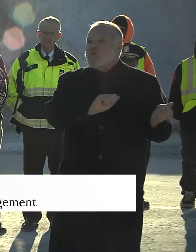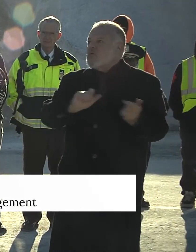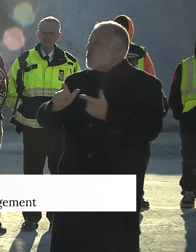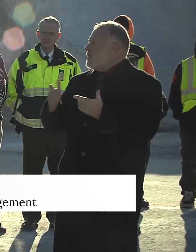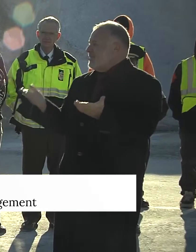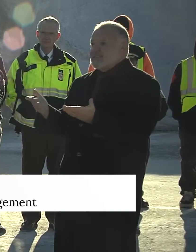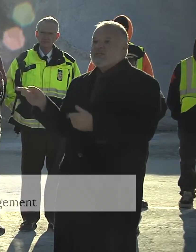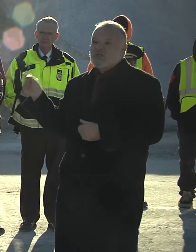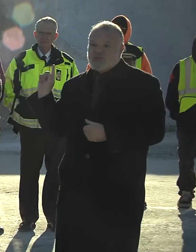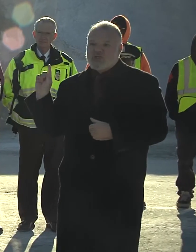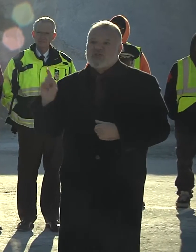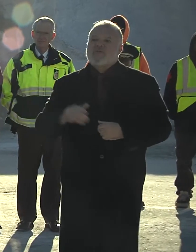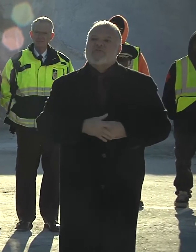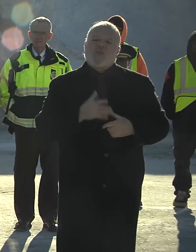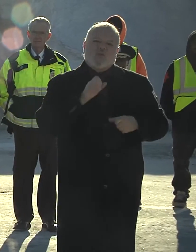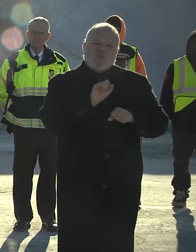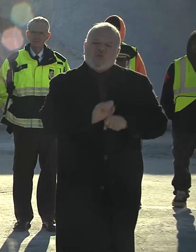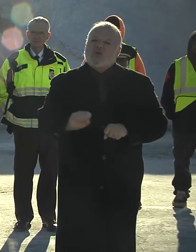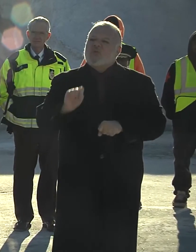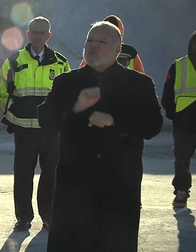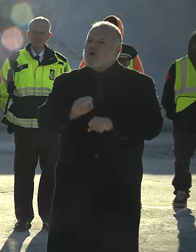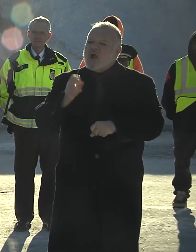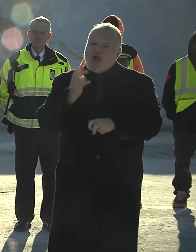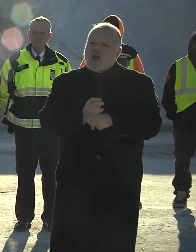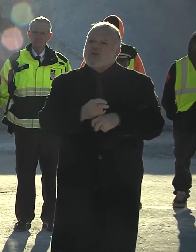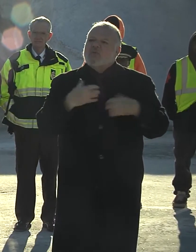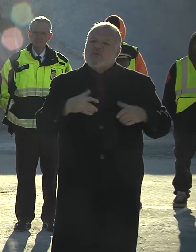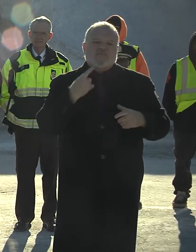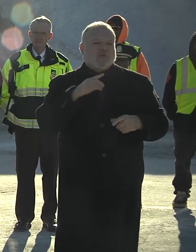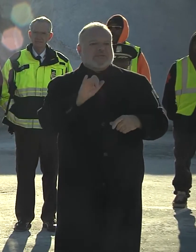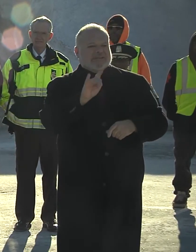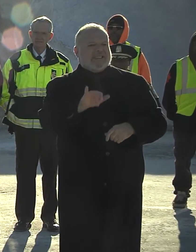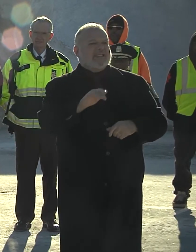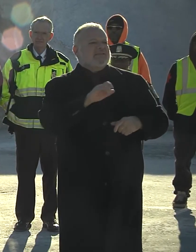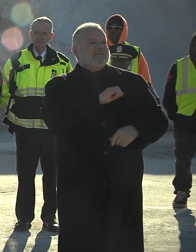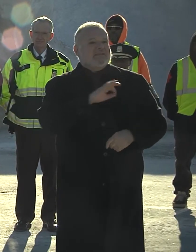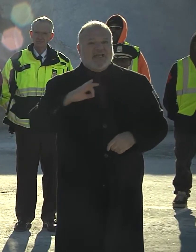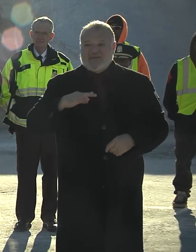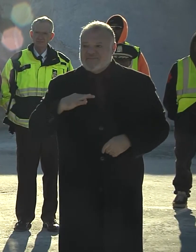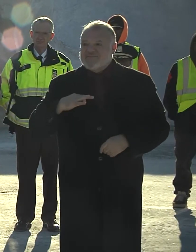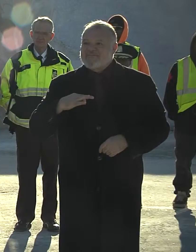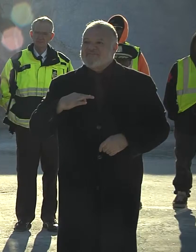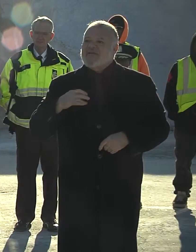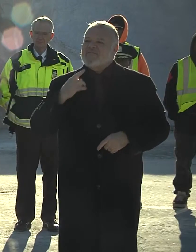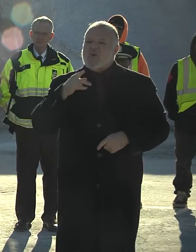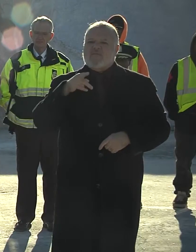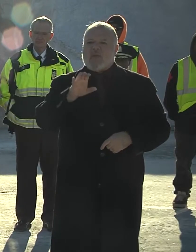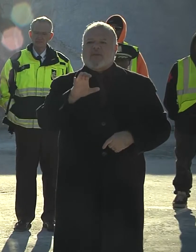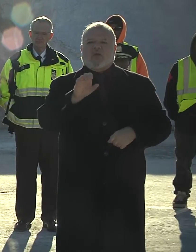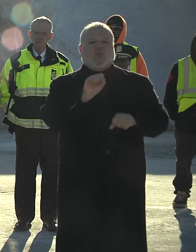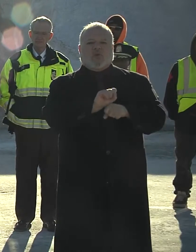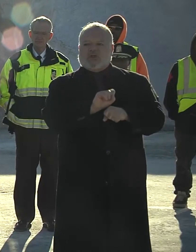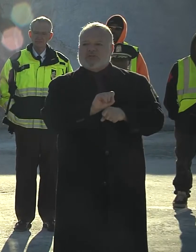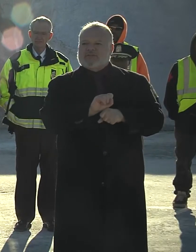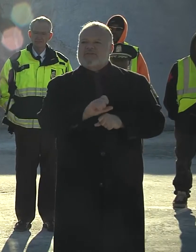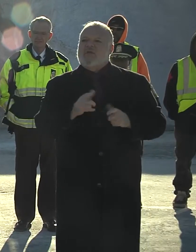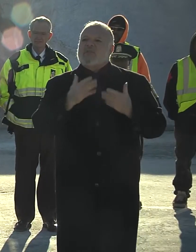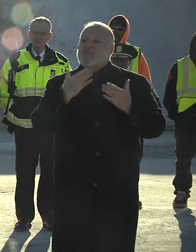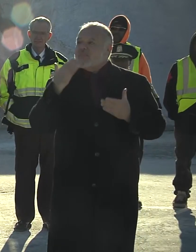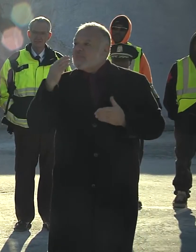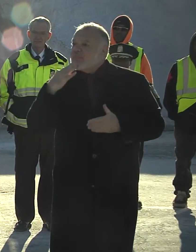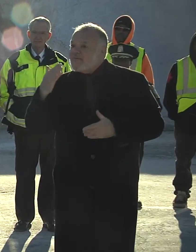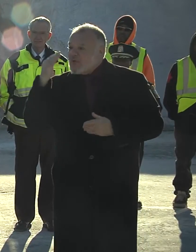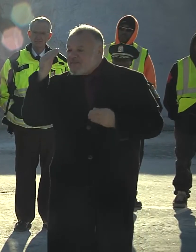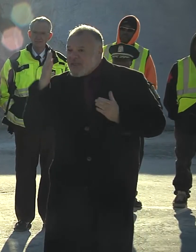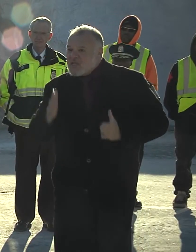for the hardworking city staff we have at Public Works. Thank you, Mayor Wu and Chief Franklin